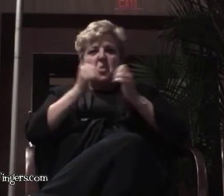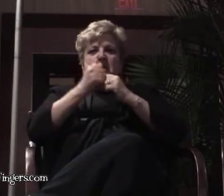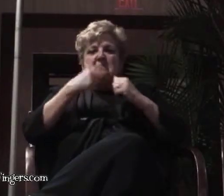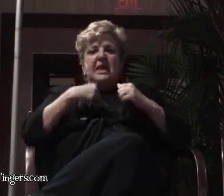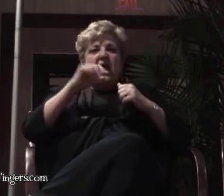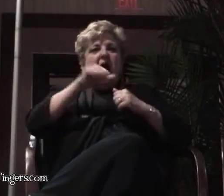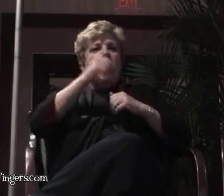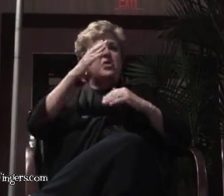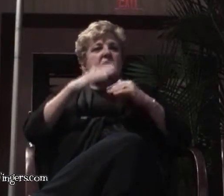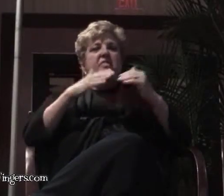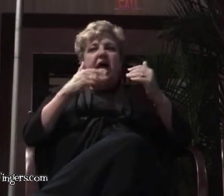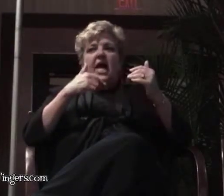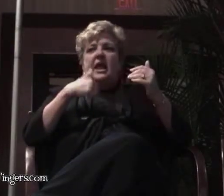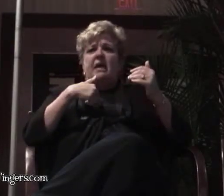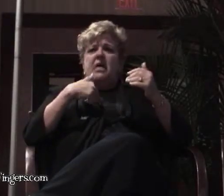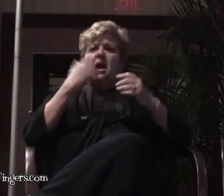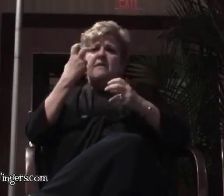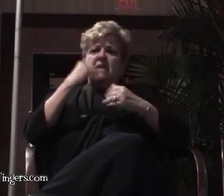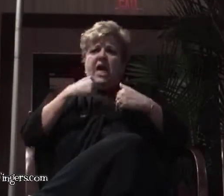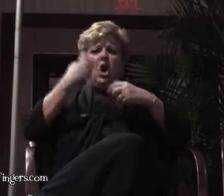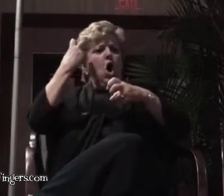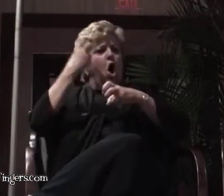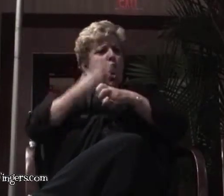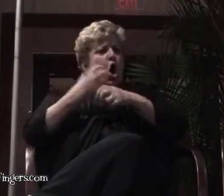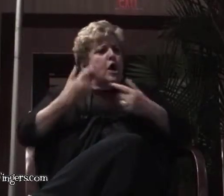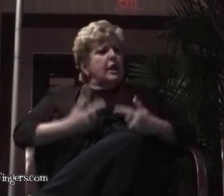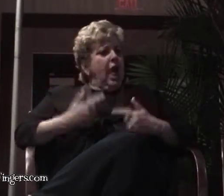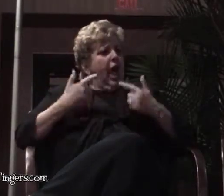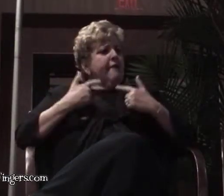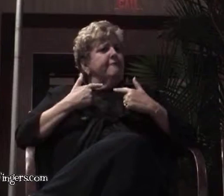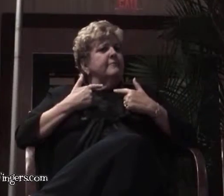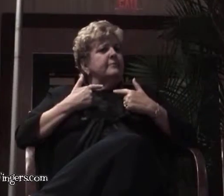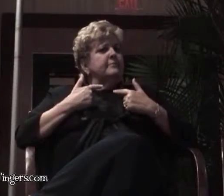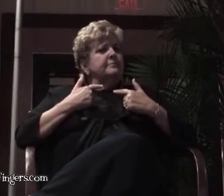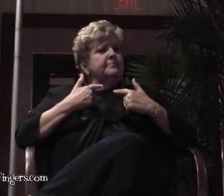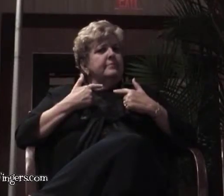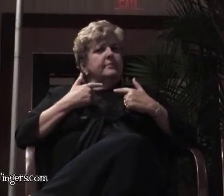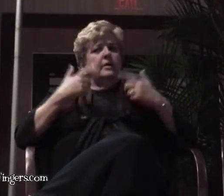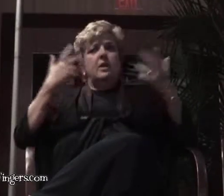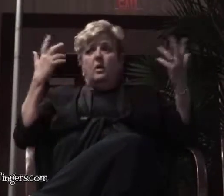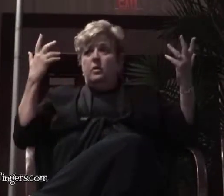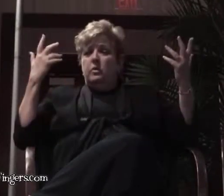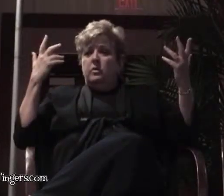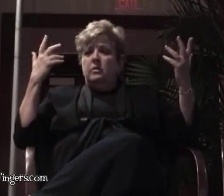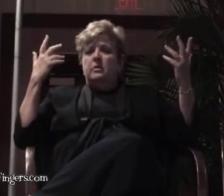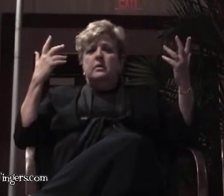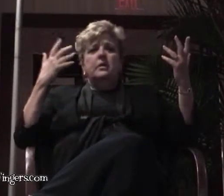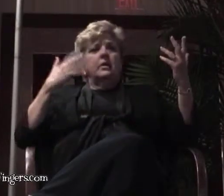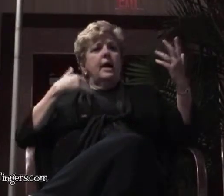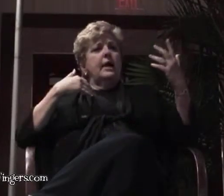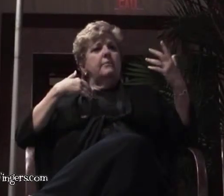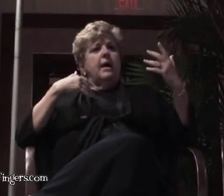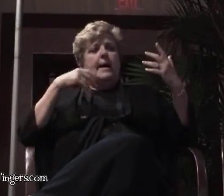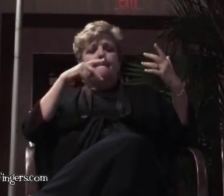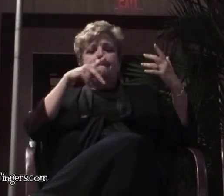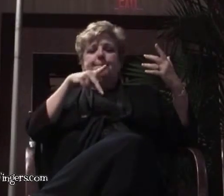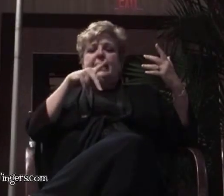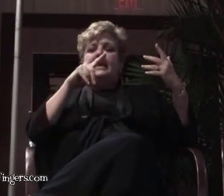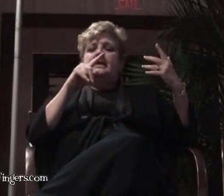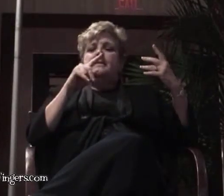and difficult life. My hip hurts like hell, and my post-traumatic stress is driving me absolutely nuts. You know, they'll give